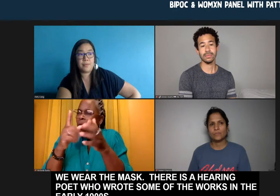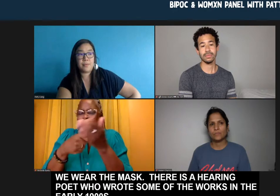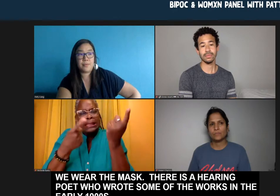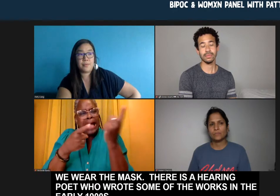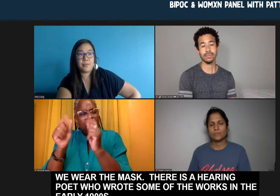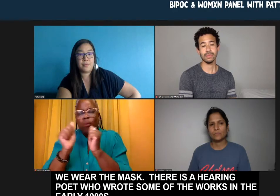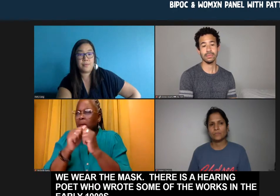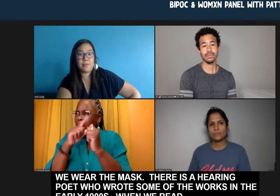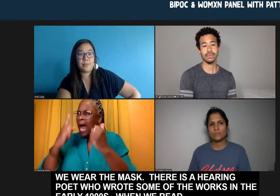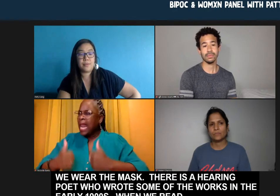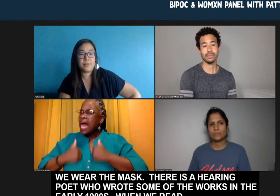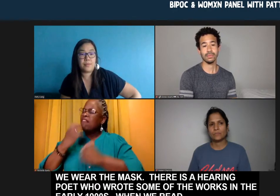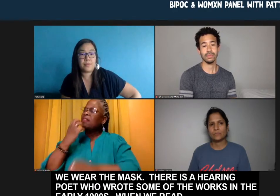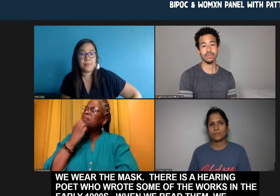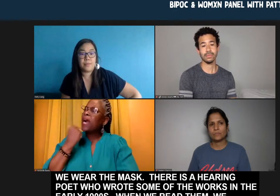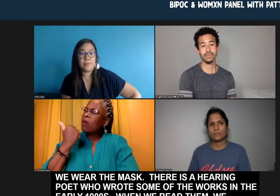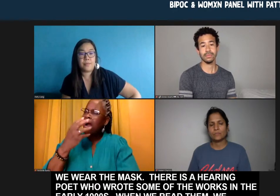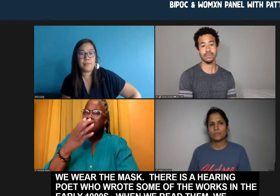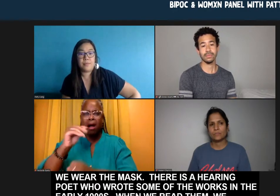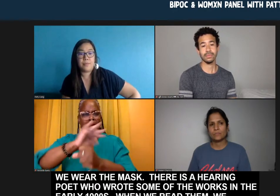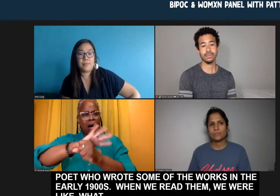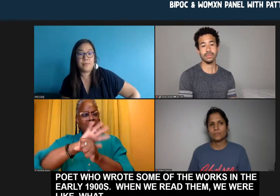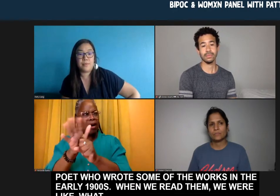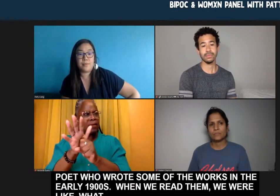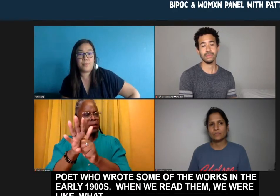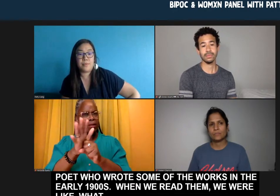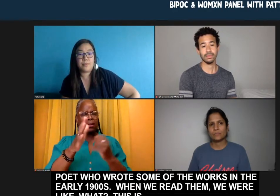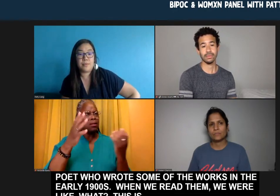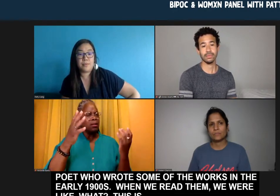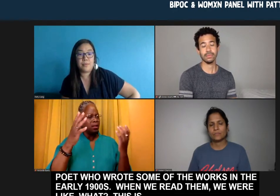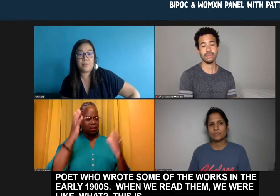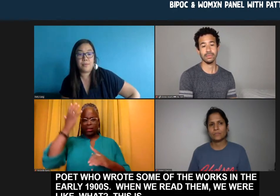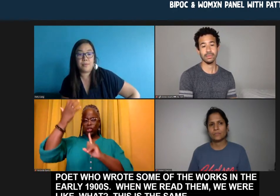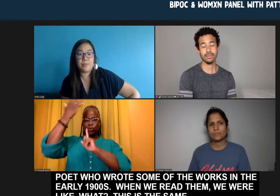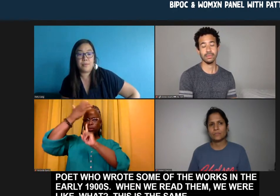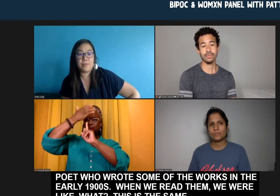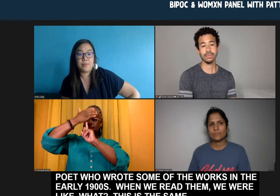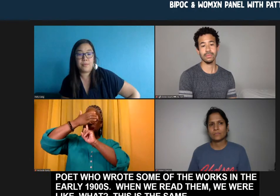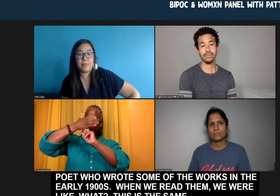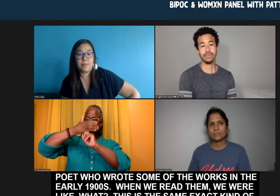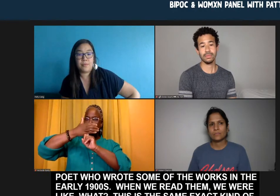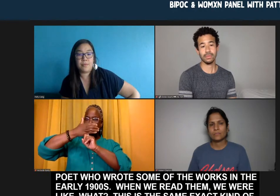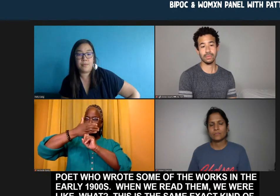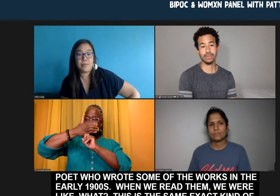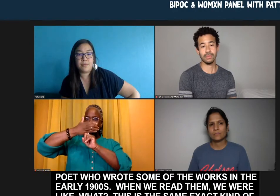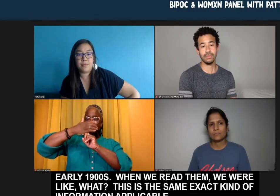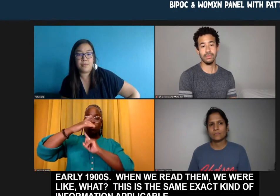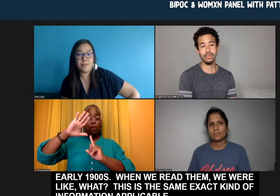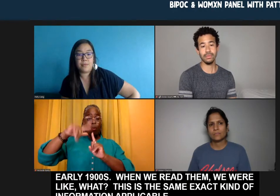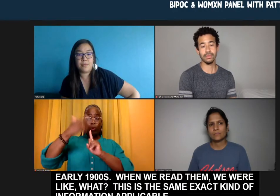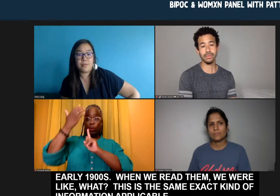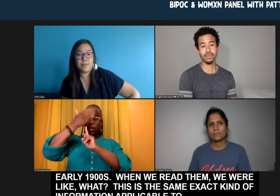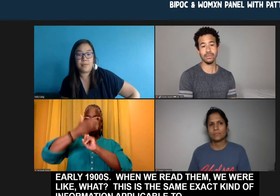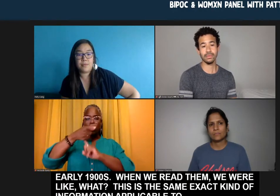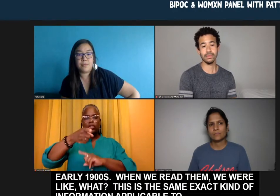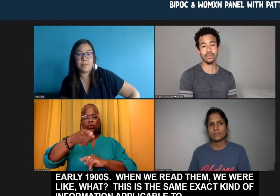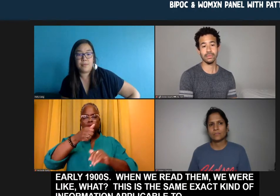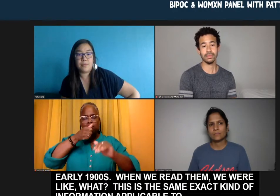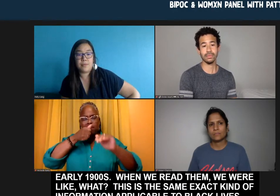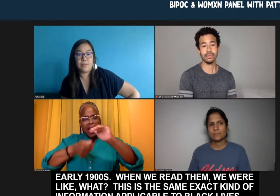we were like, what? This is the same exact kind of information that is applicable to Black Lives Matter and during coronavirus. It's the same stuff,